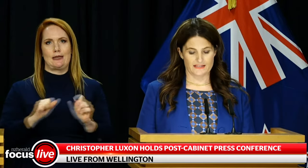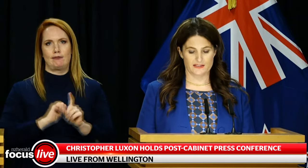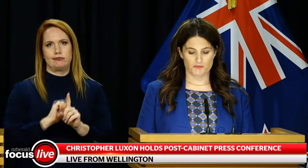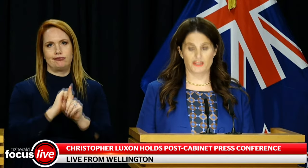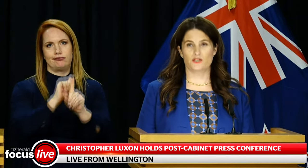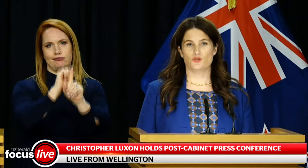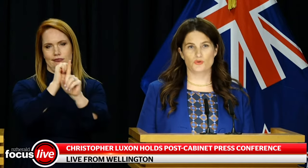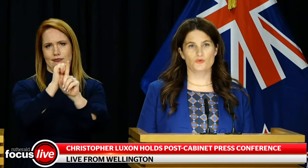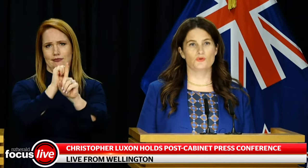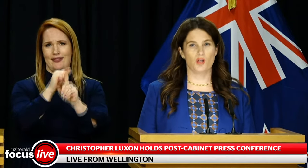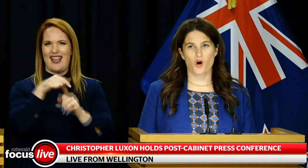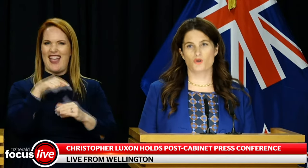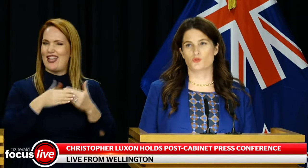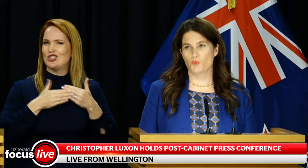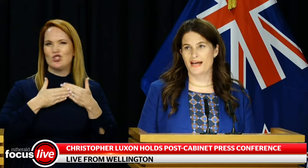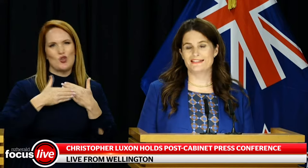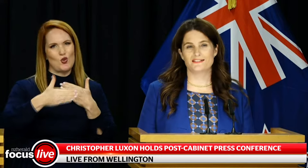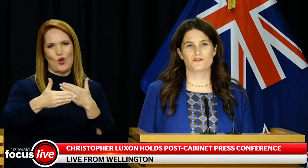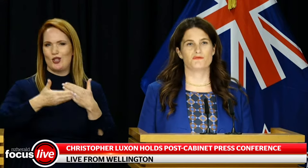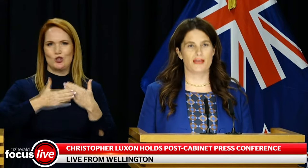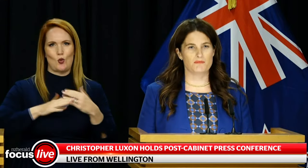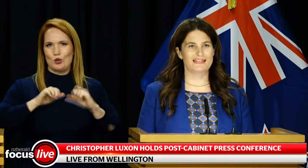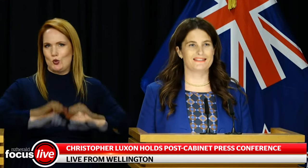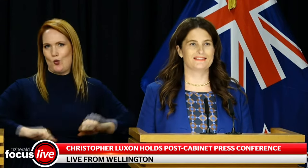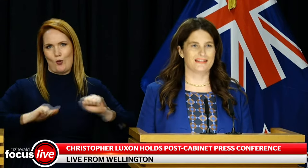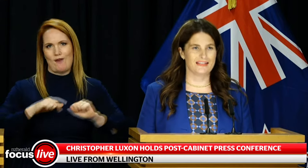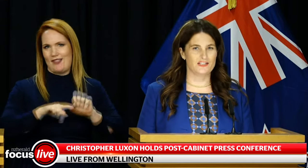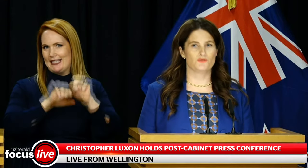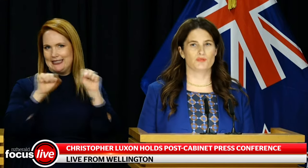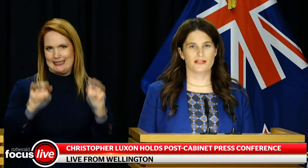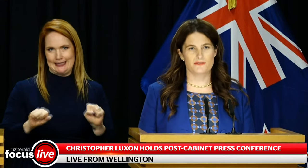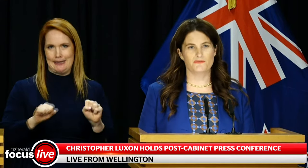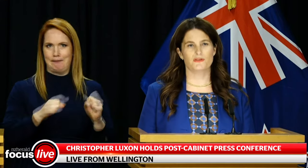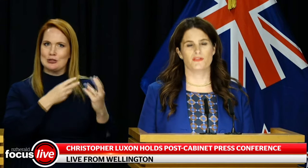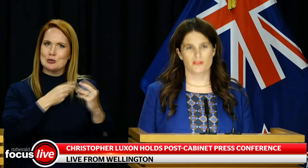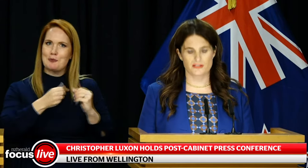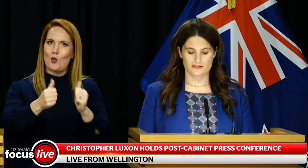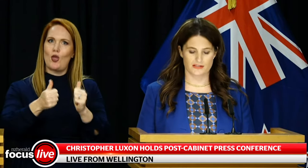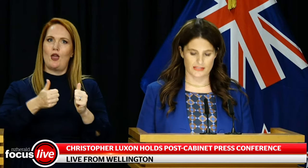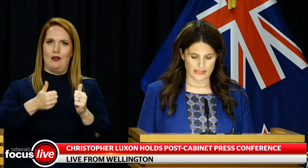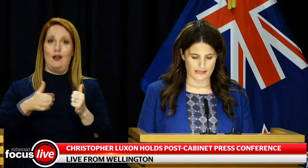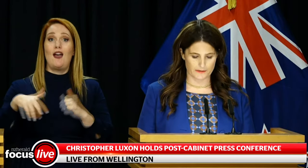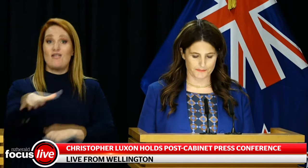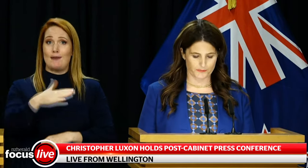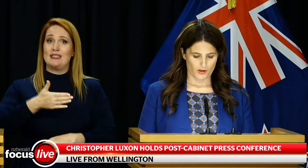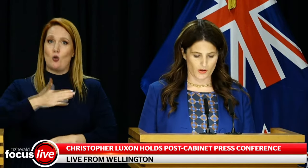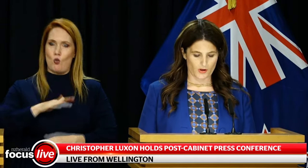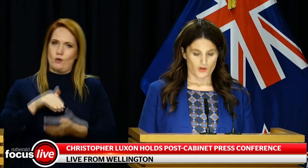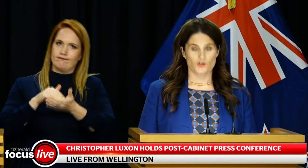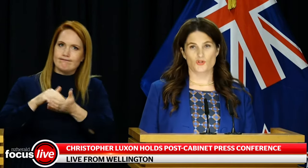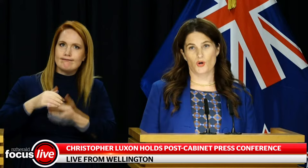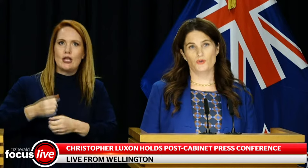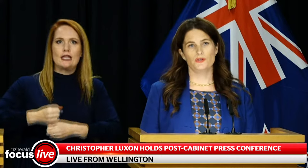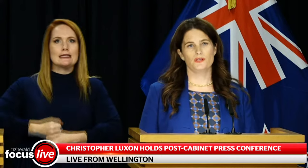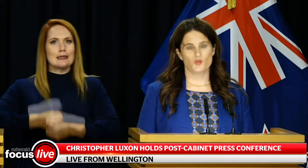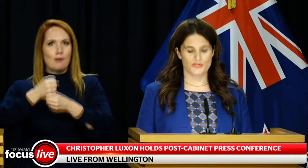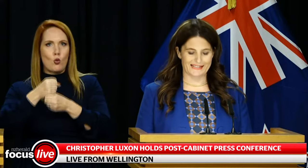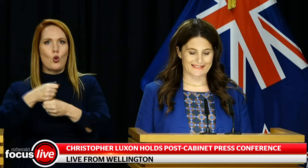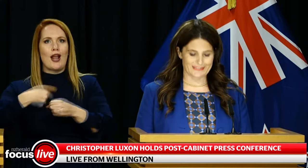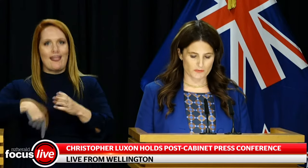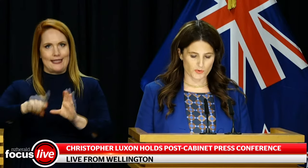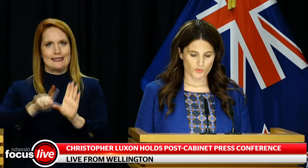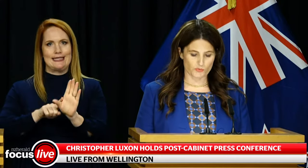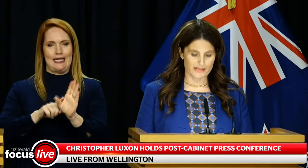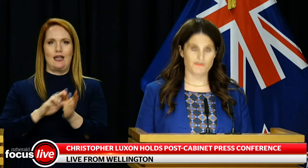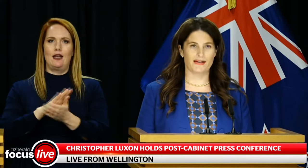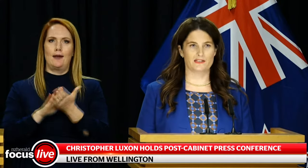that that's simply too long to wait. Families need relief this year. So, using